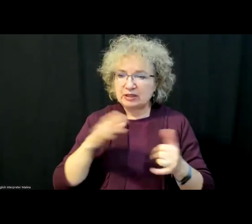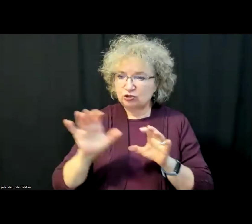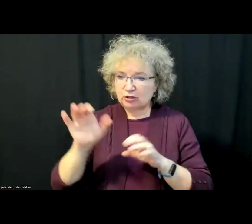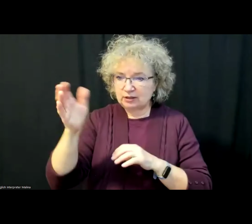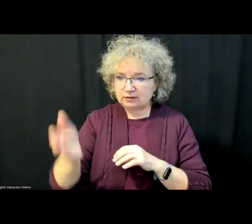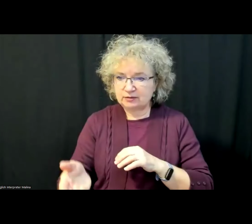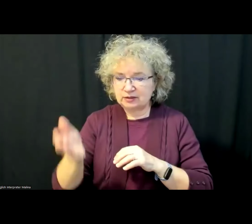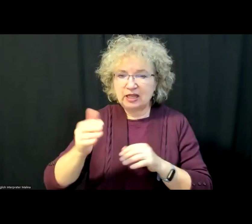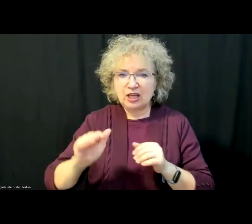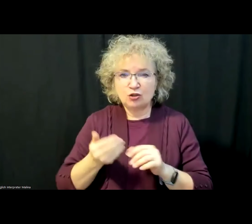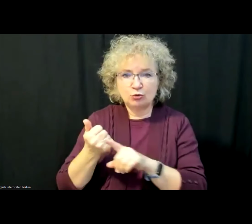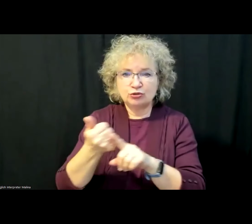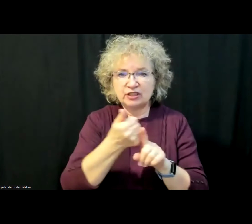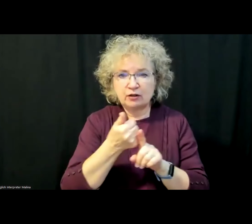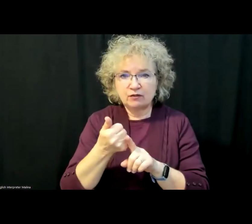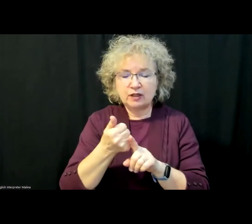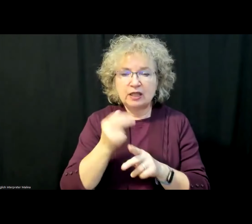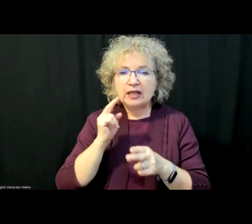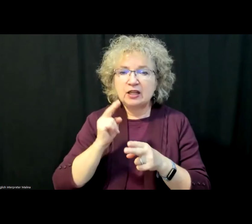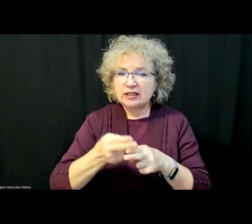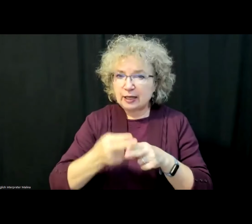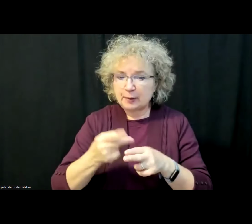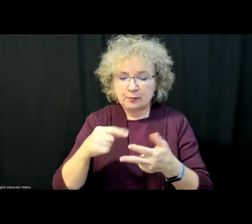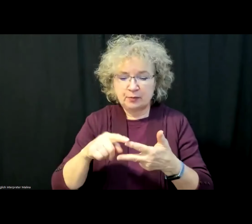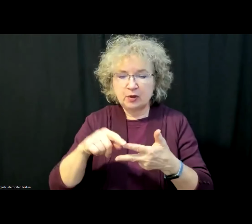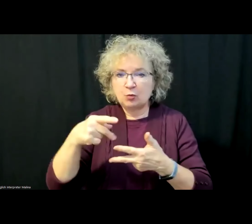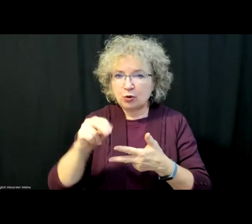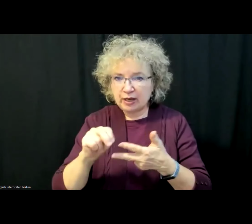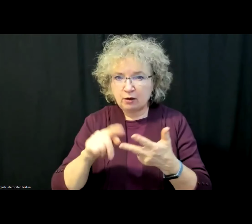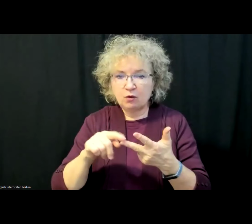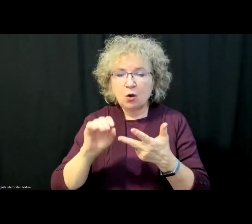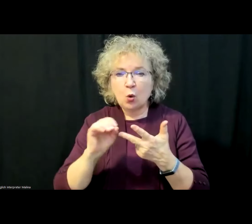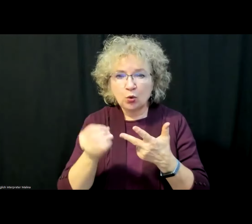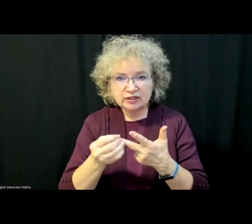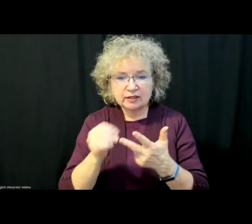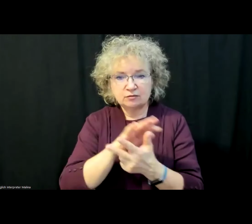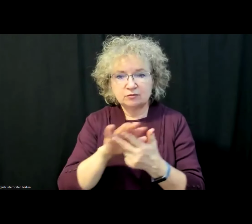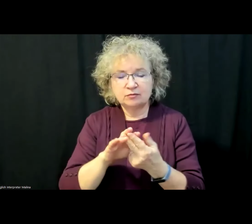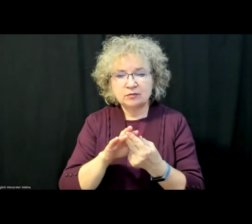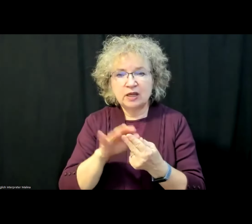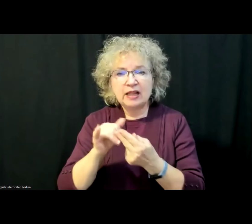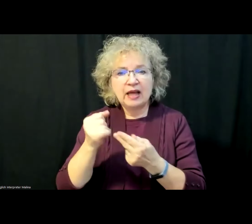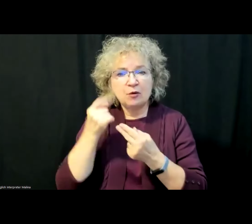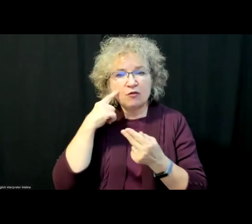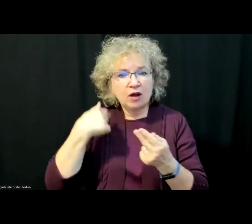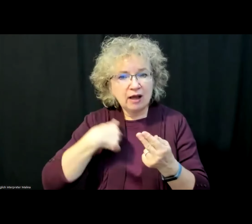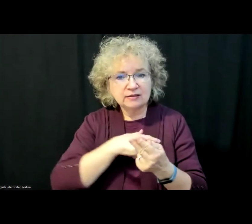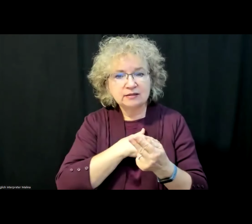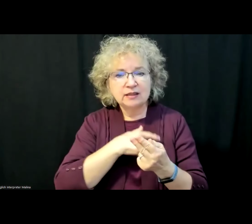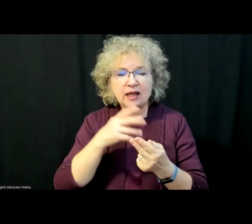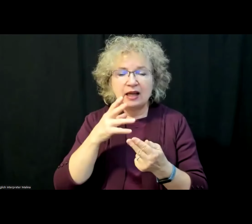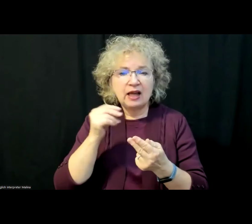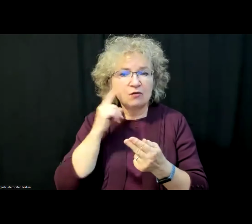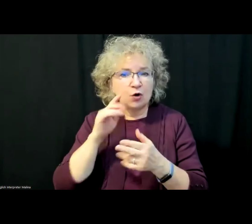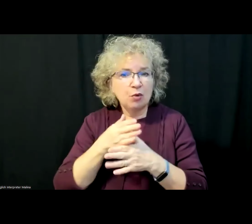your name, pronouns, organization, and role as this is helpful for us and the partners for connection purposes. So I